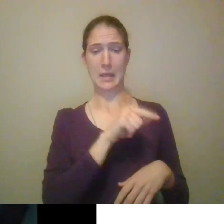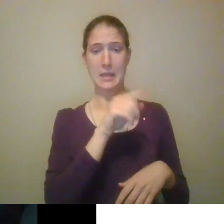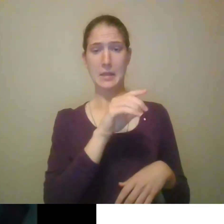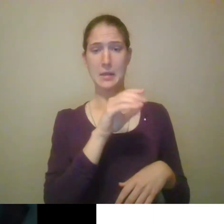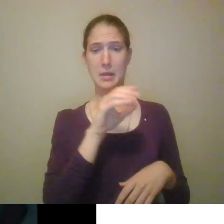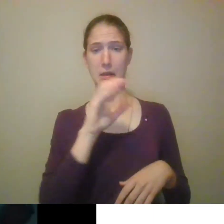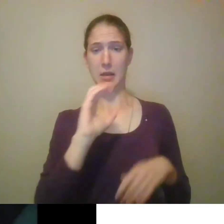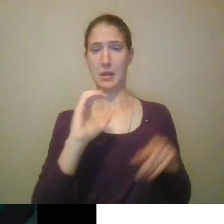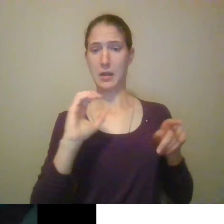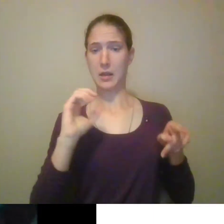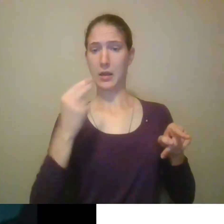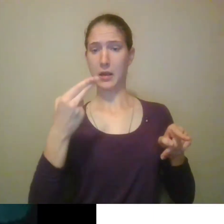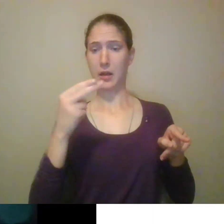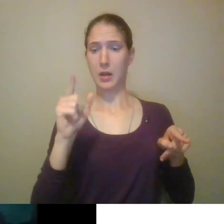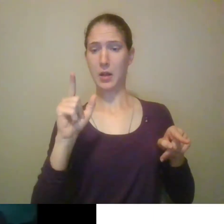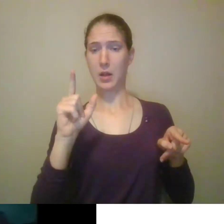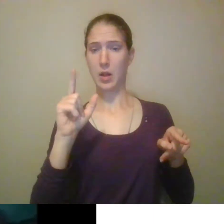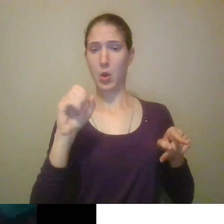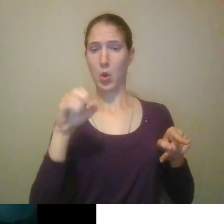to make food.